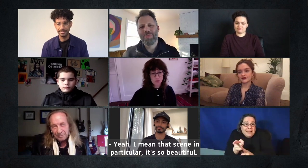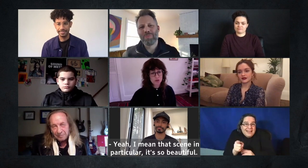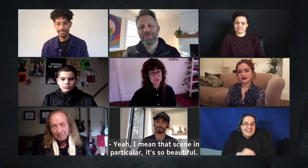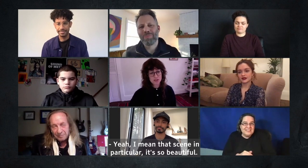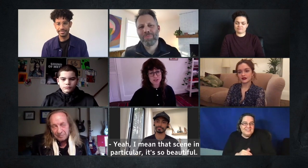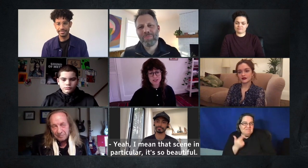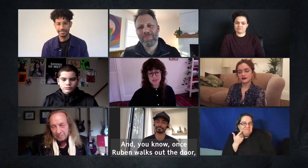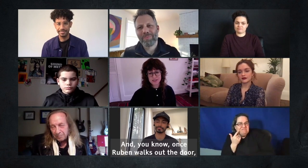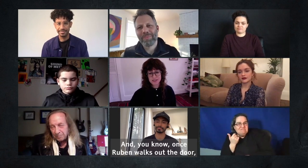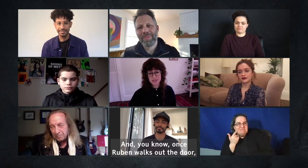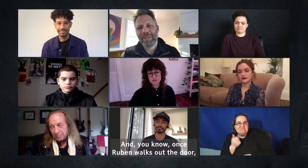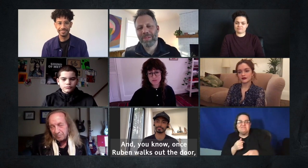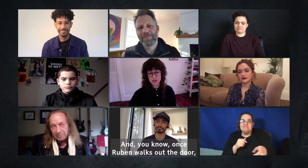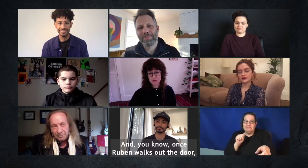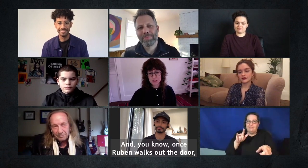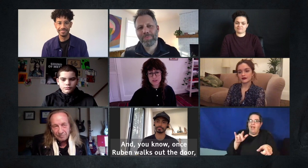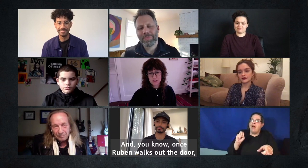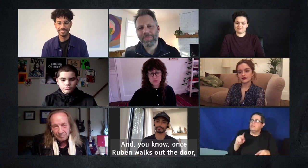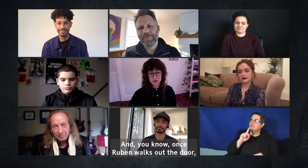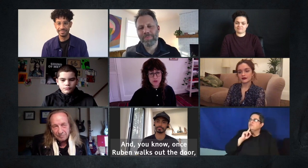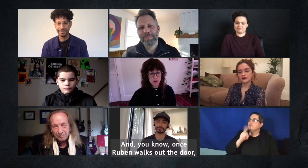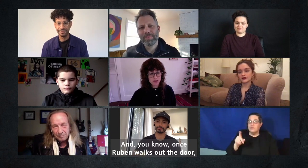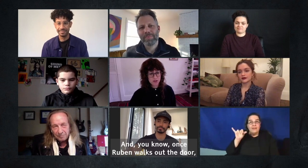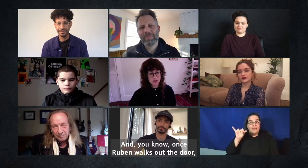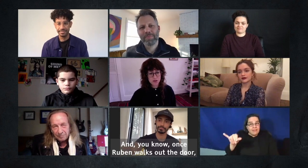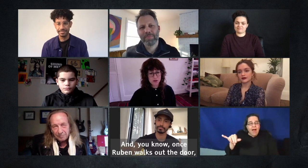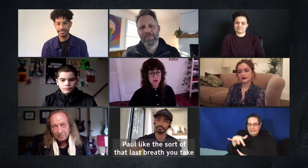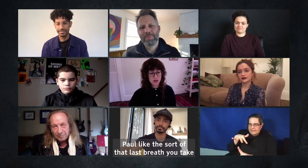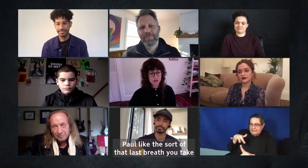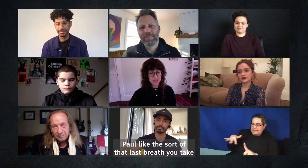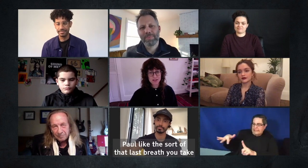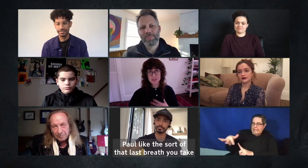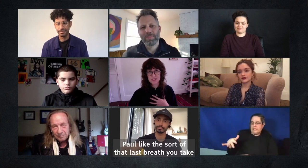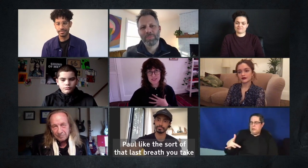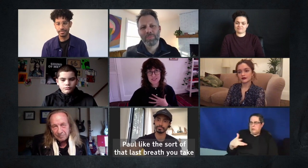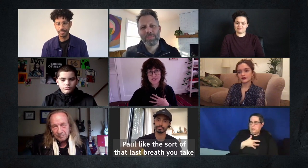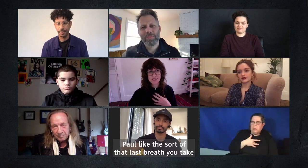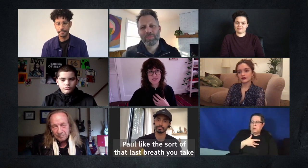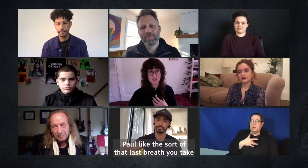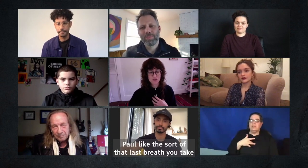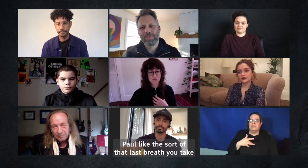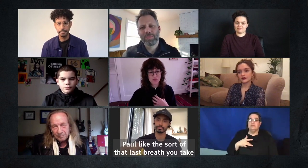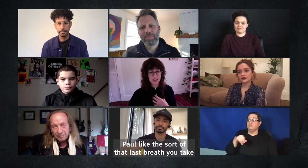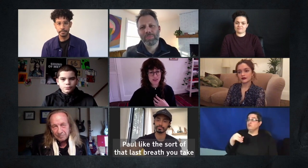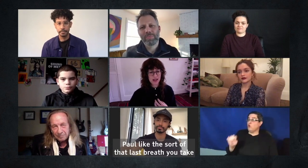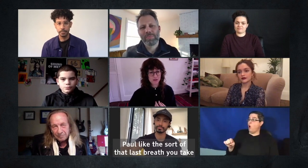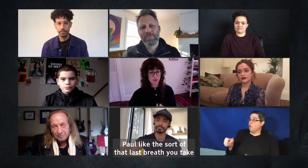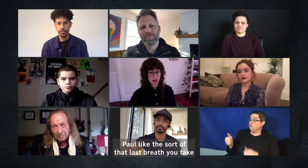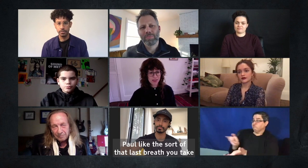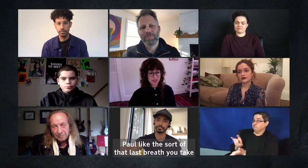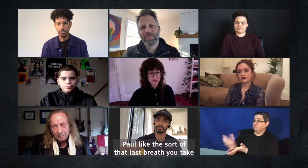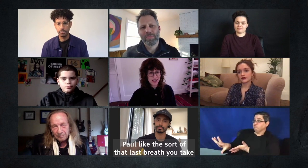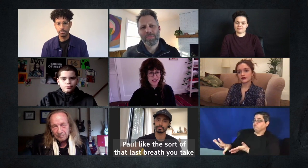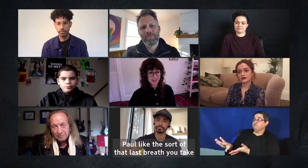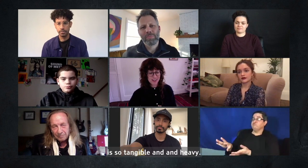it's so beautiful. And, you know, once Ruben walks out the door, Paul, like the sort of, that last